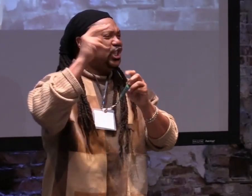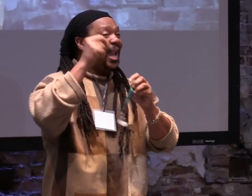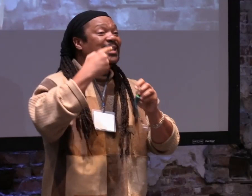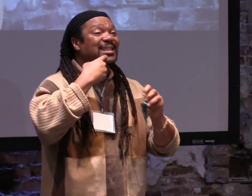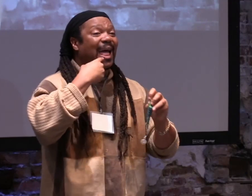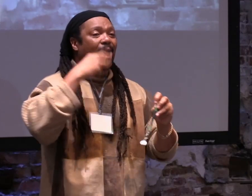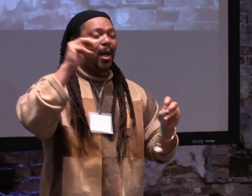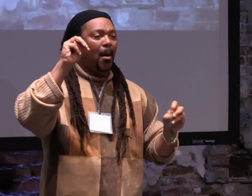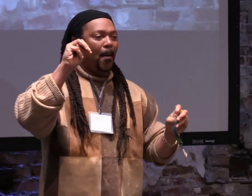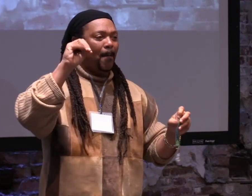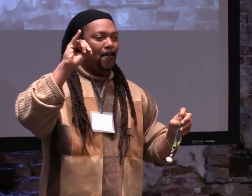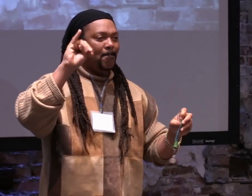is this keychain.